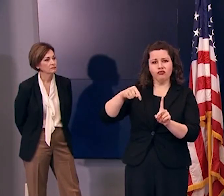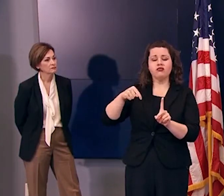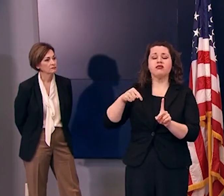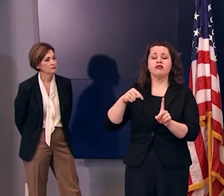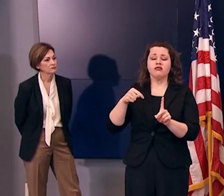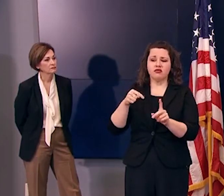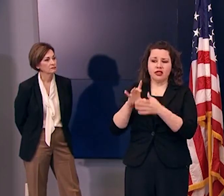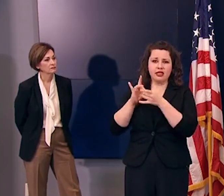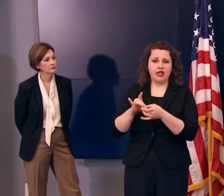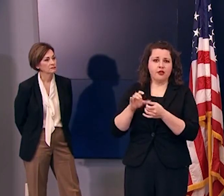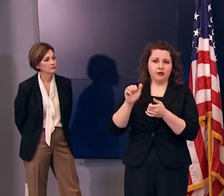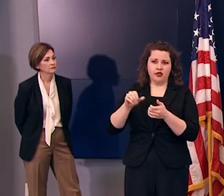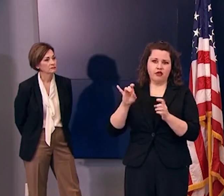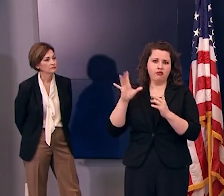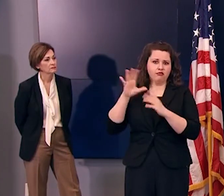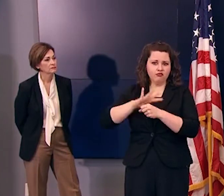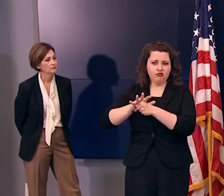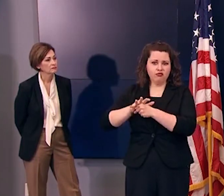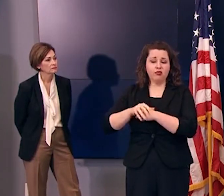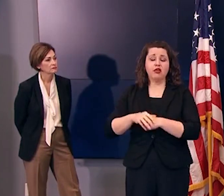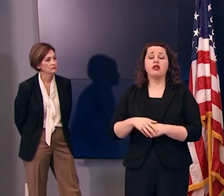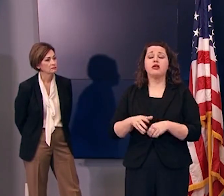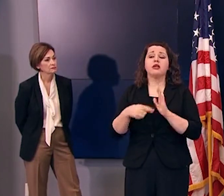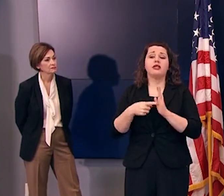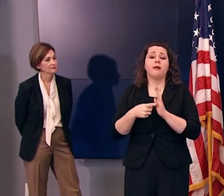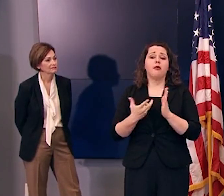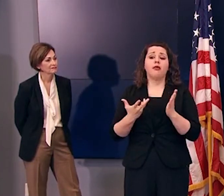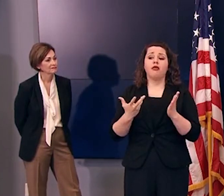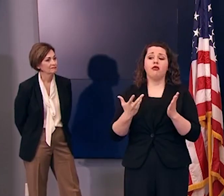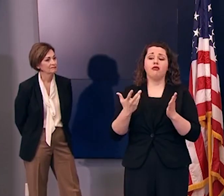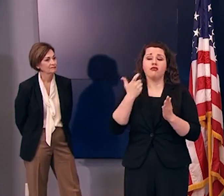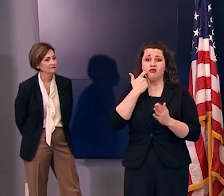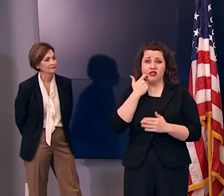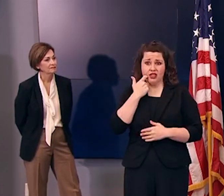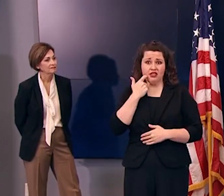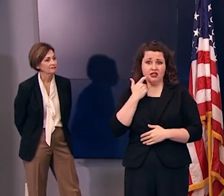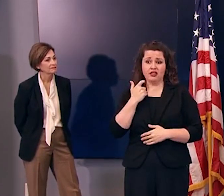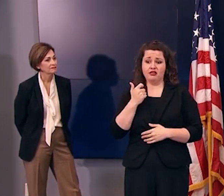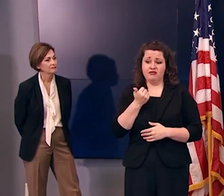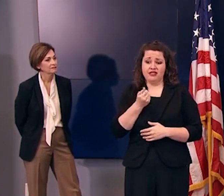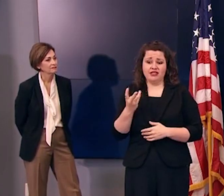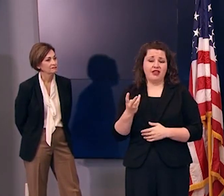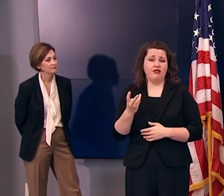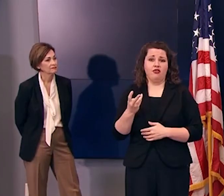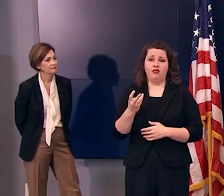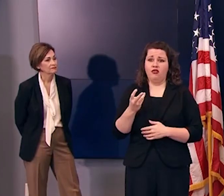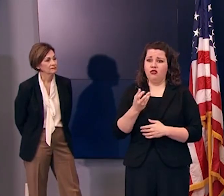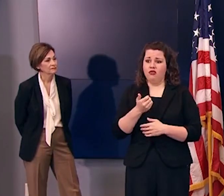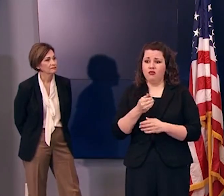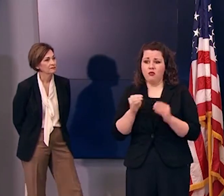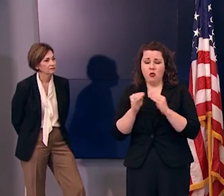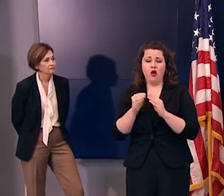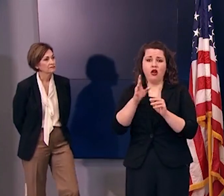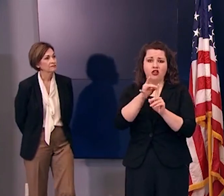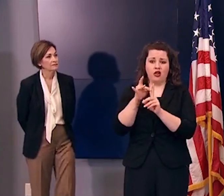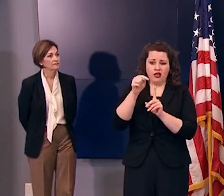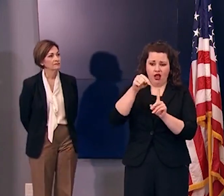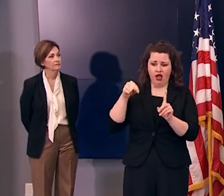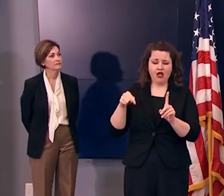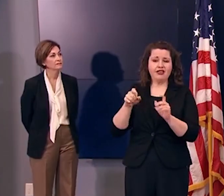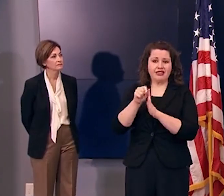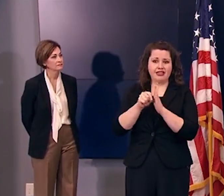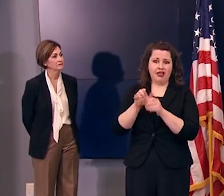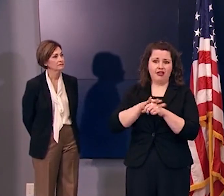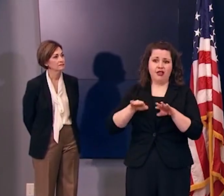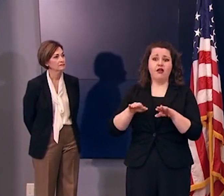related to this unprecedented event. For example, we've recently enlisted several dozen new contact tracers at the state level, a number of